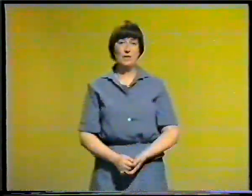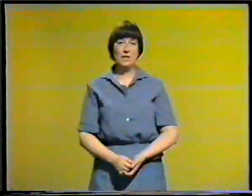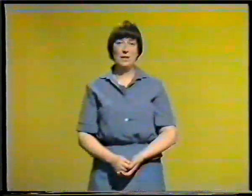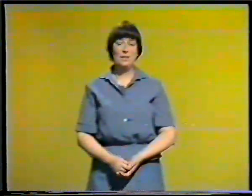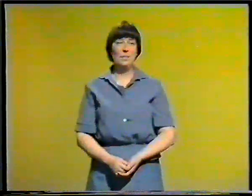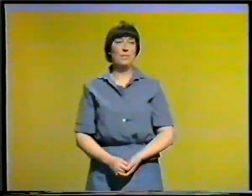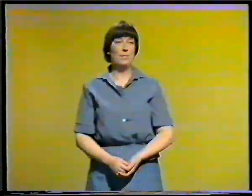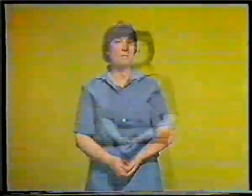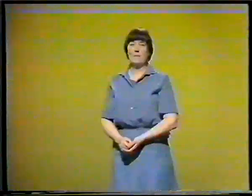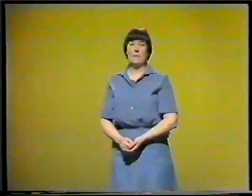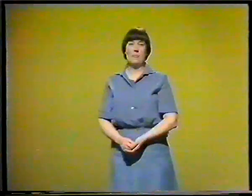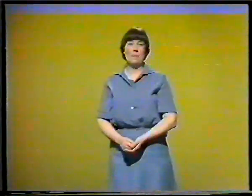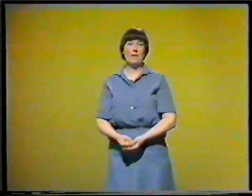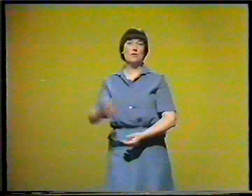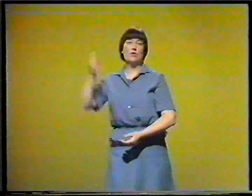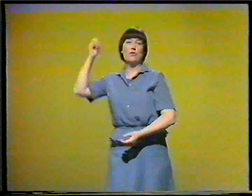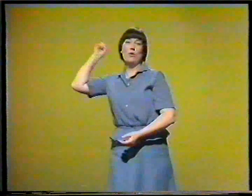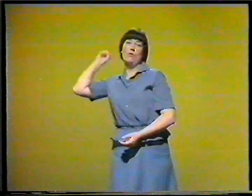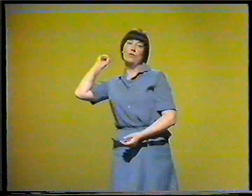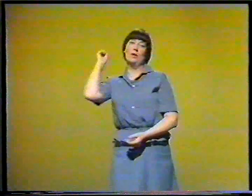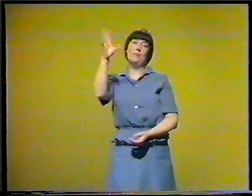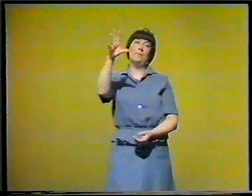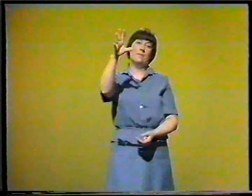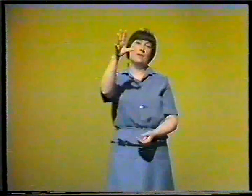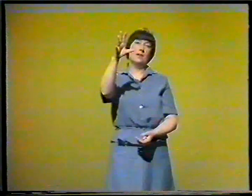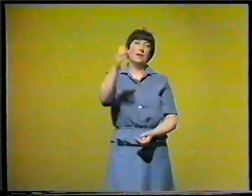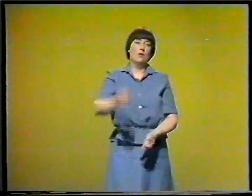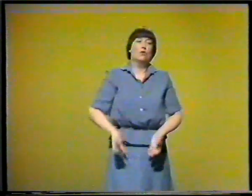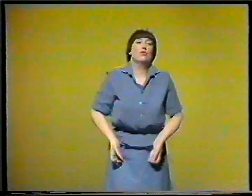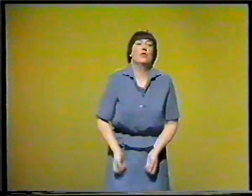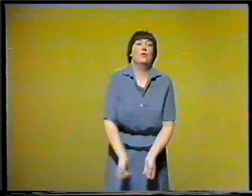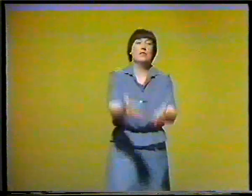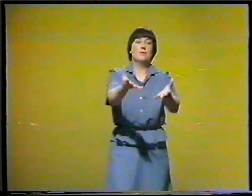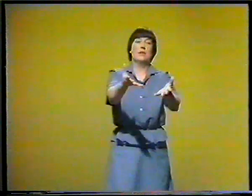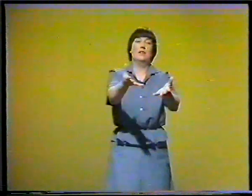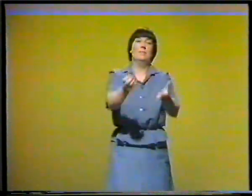sign. So to throw overarm, or to throw this way.